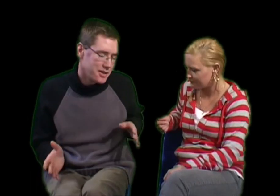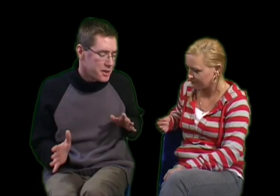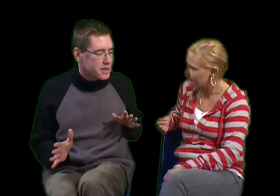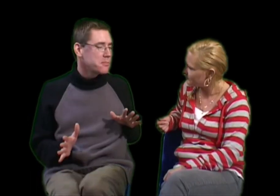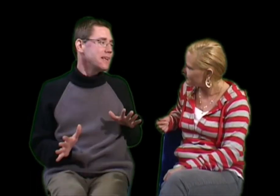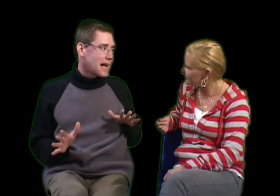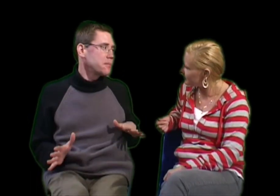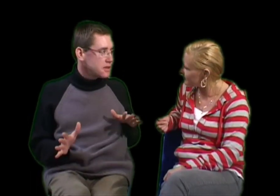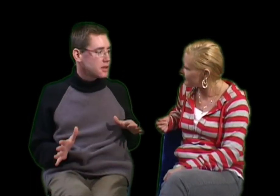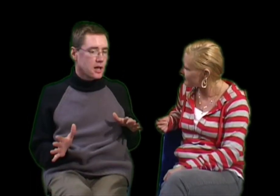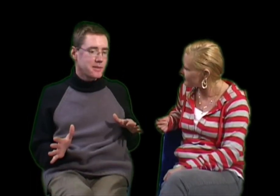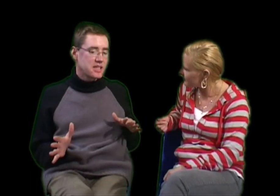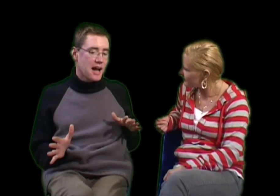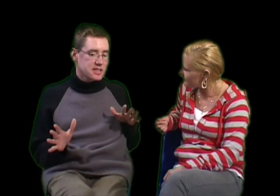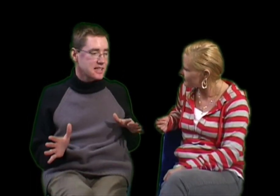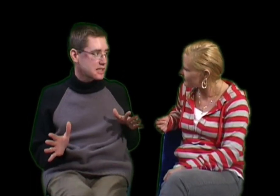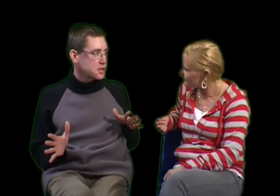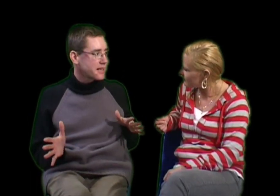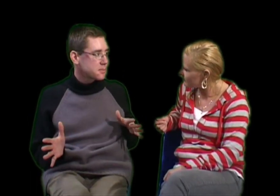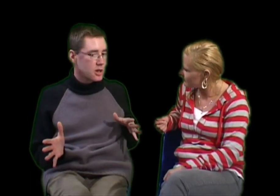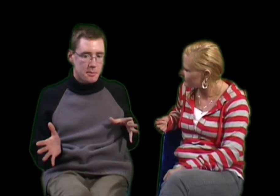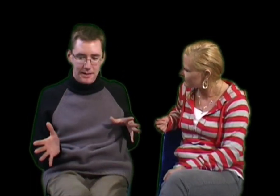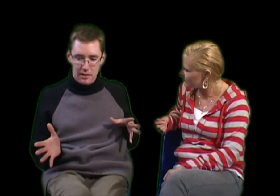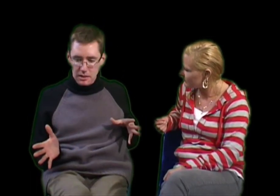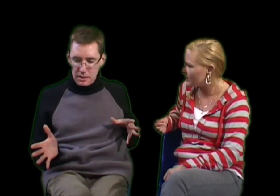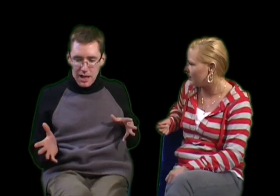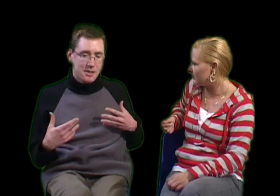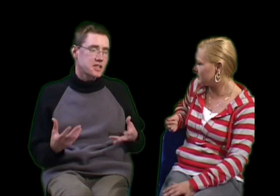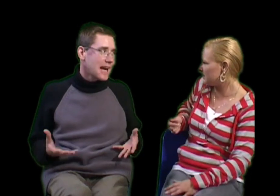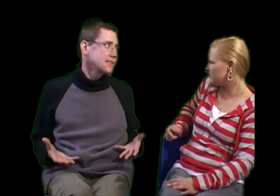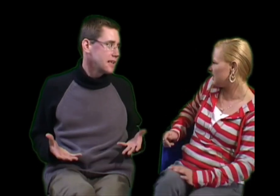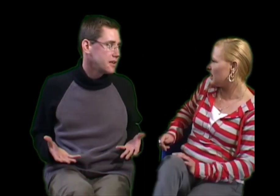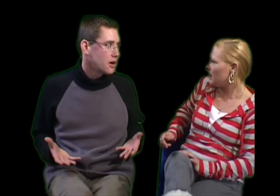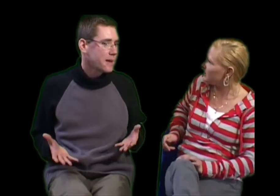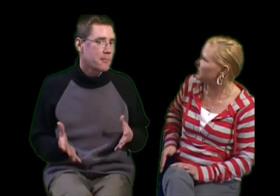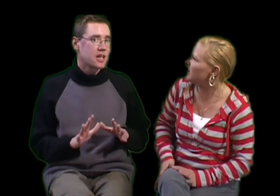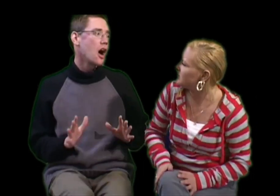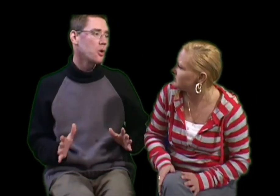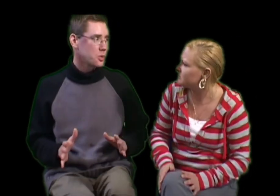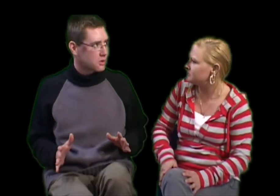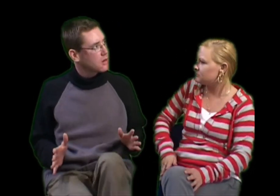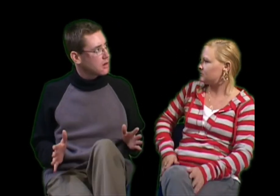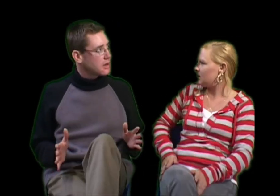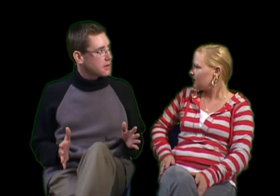She's due on, I don't mean that. I mean, do you have a sense that she might have become a bit, no. I mean, just guessing here, you know, a bit cold?